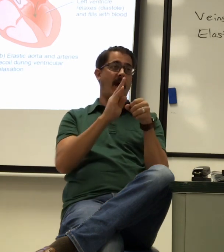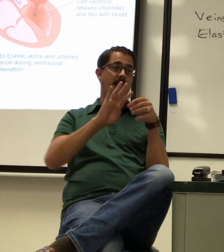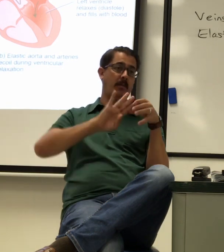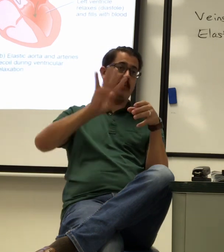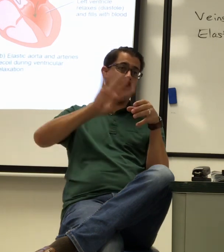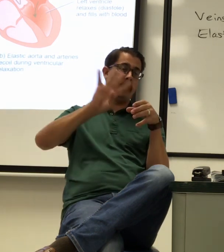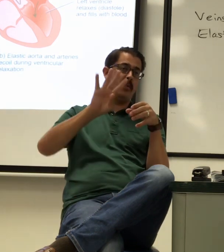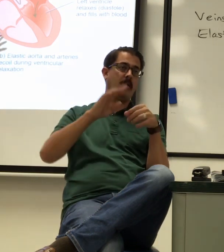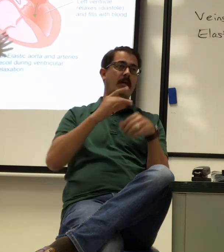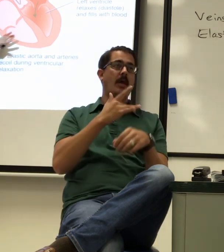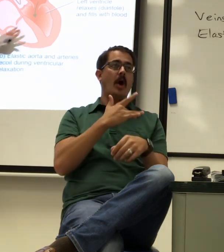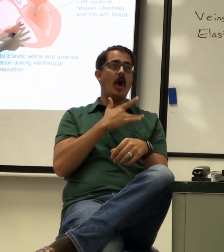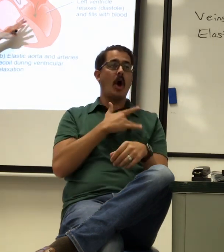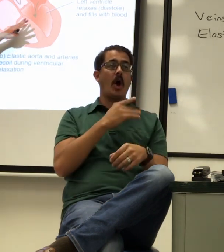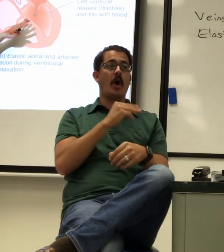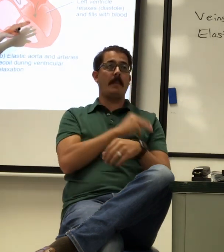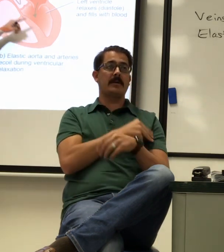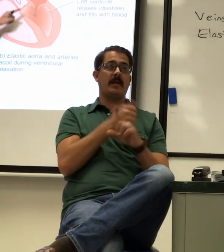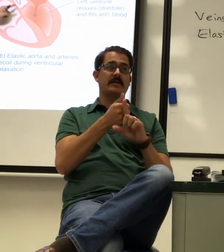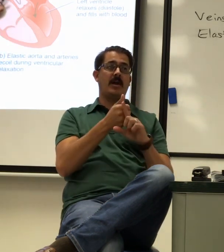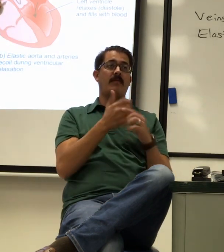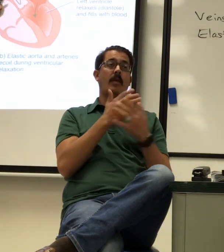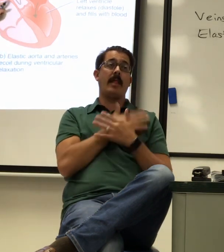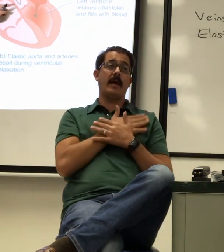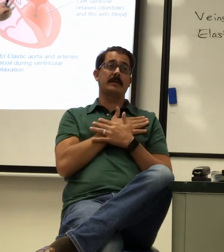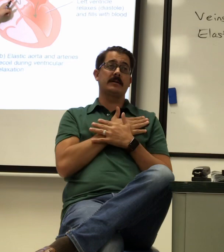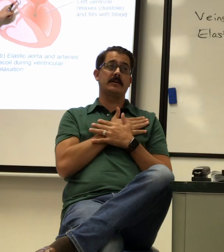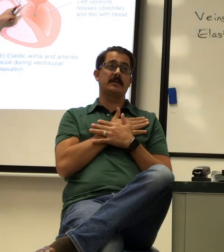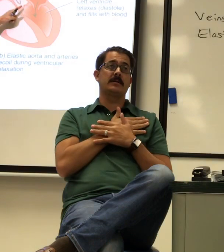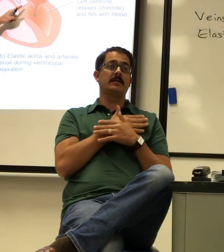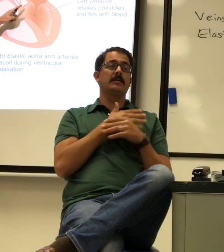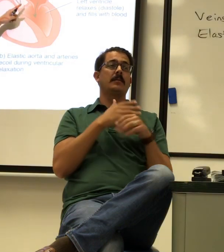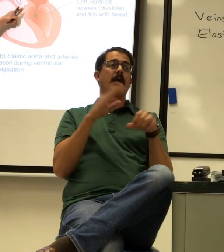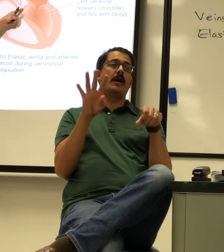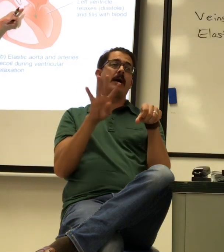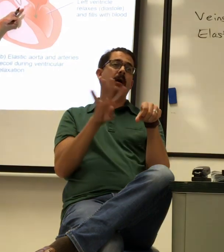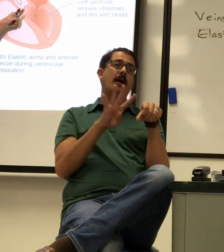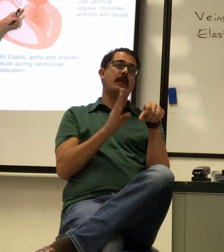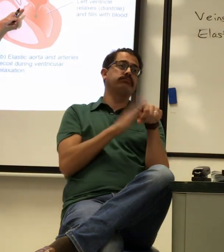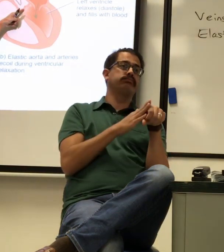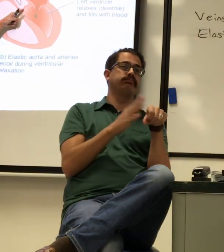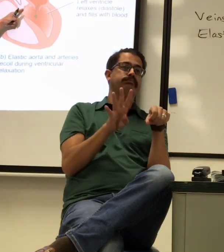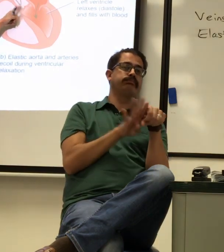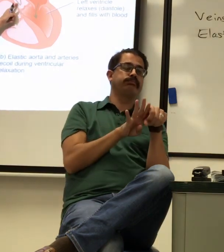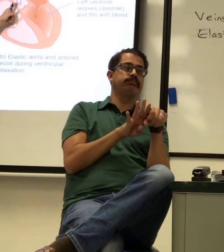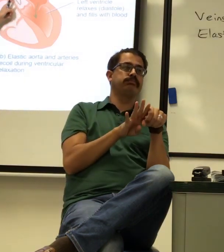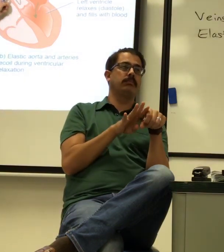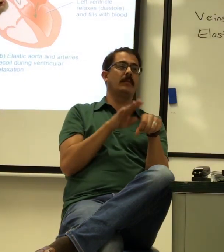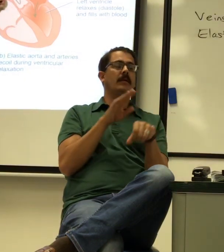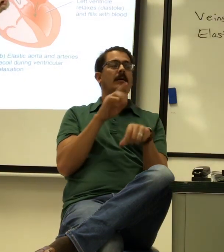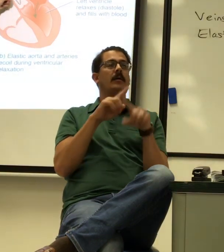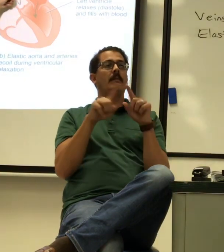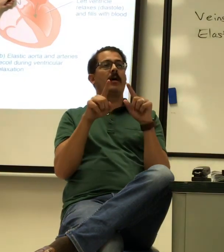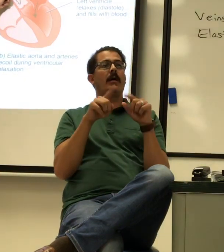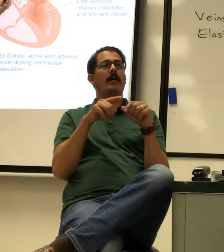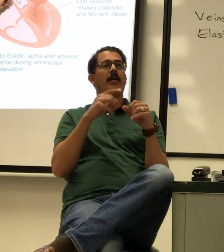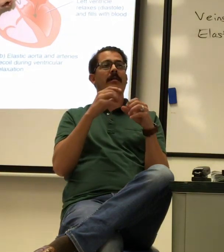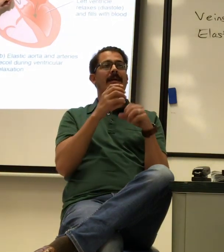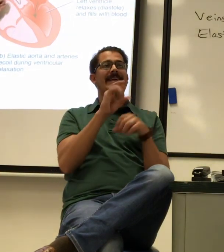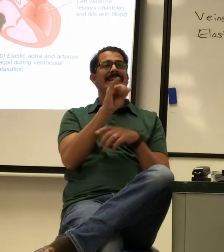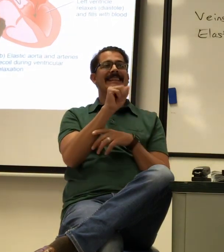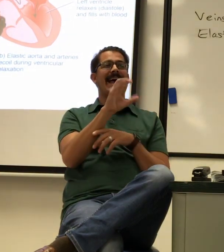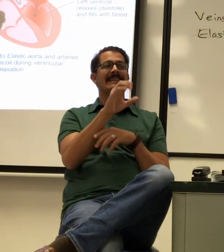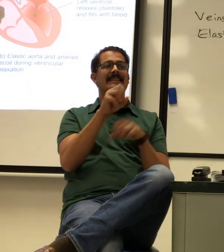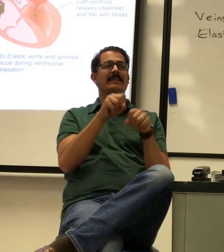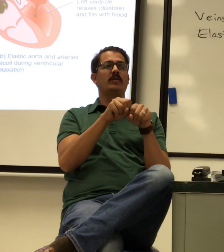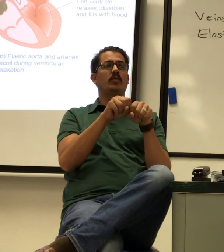when the heart muscle relaxes, blood starts to flow backwards, you close the valve, makes the dup sound, but the elastic